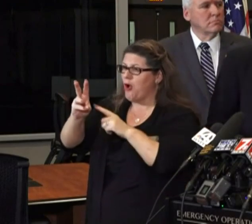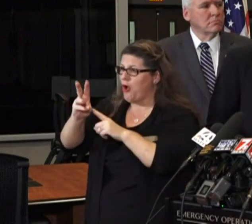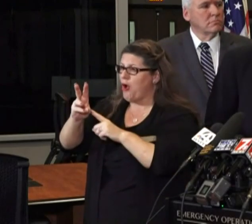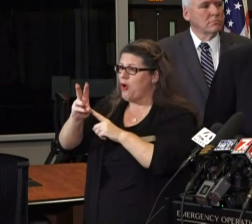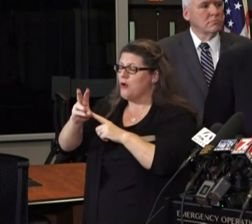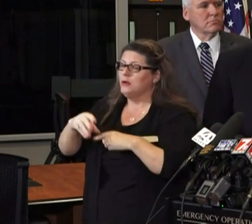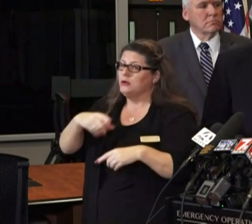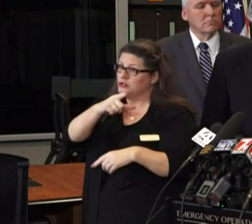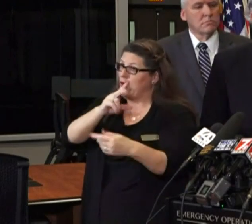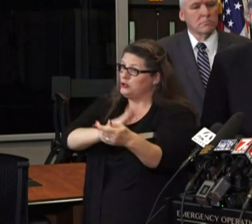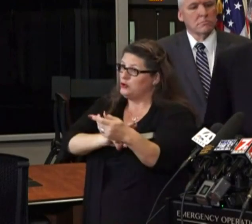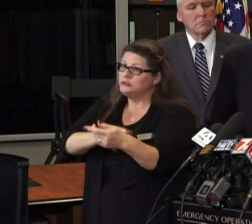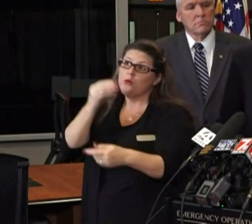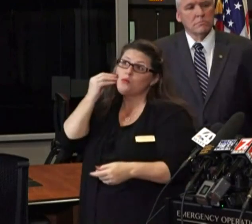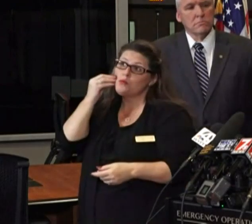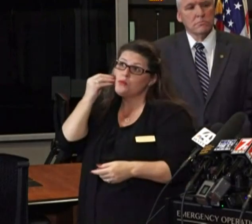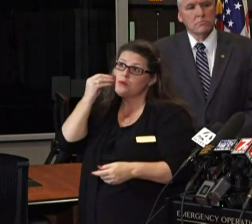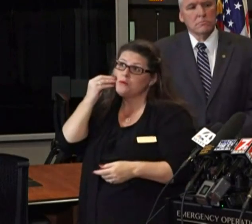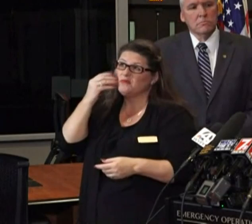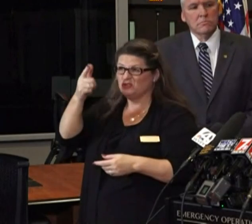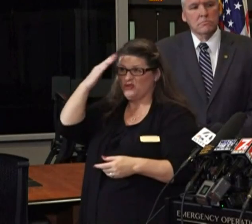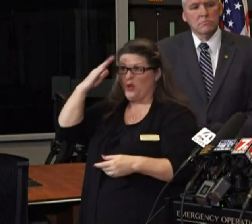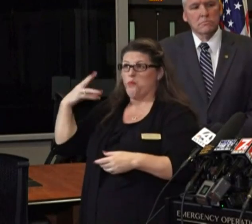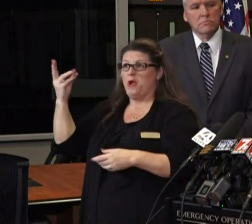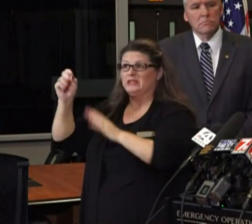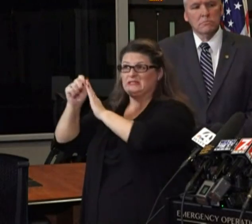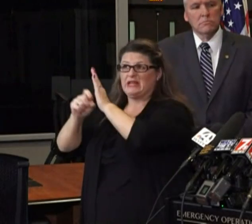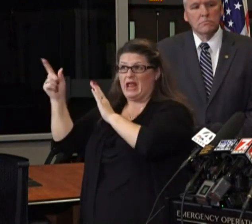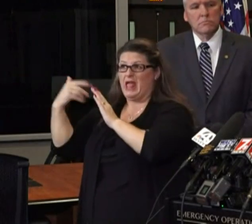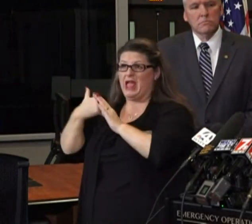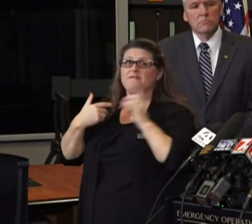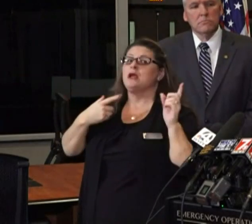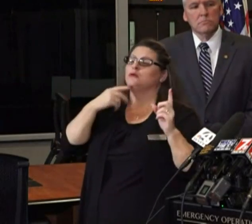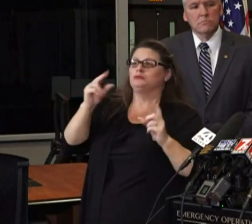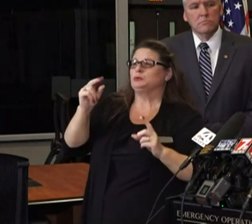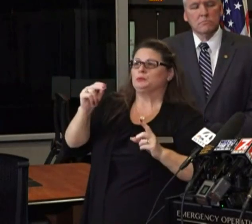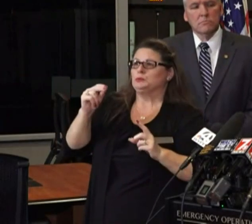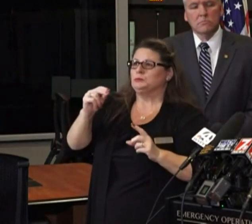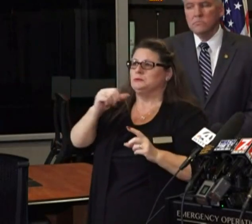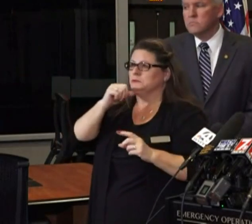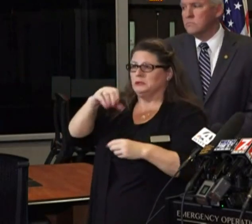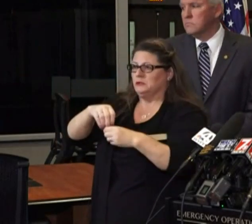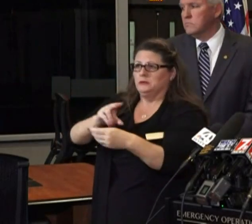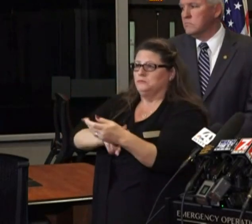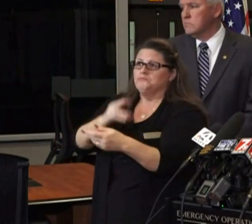was sick. No, she was not in a nursing home prior to becoming ill.